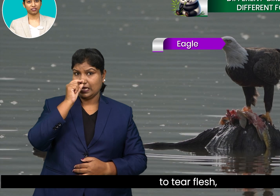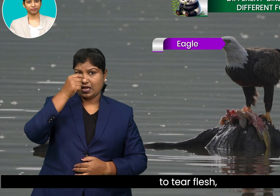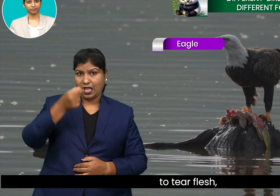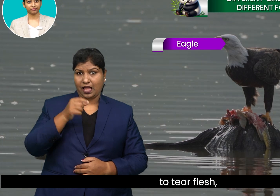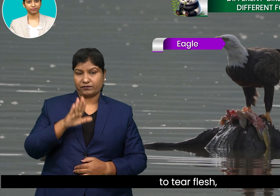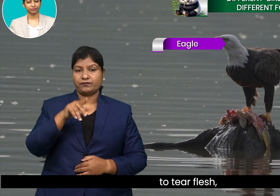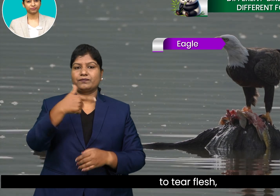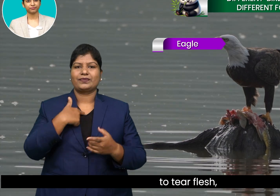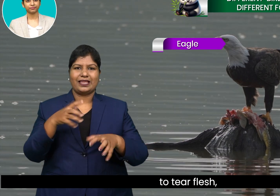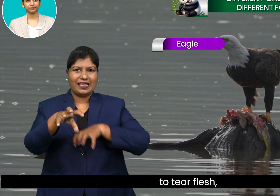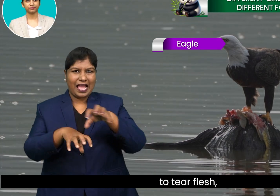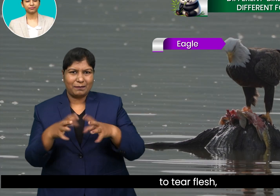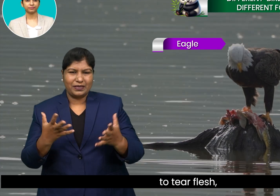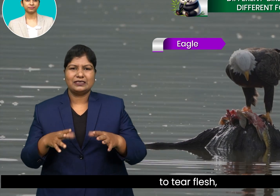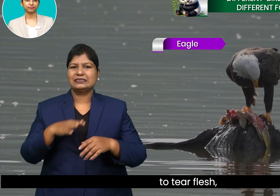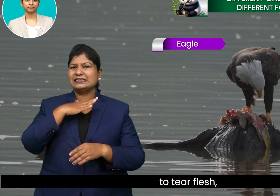flesh.